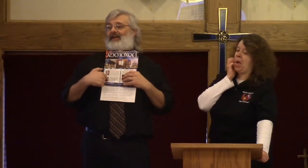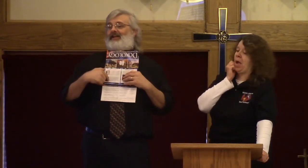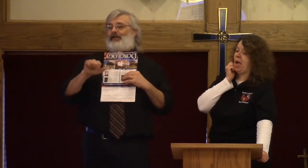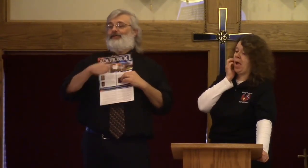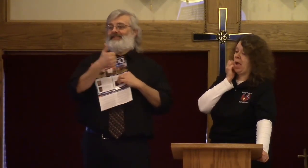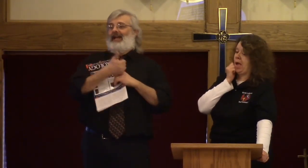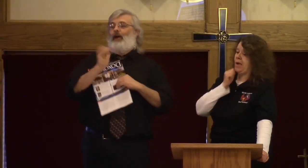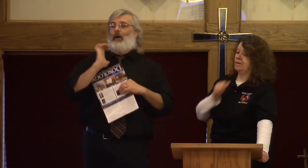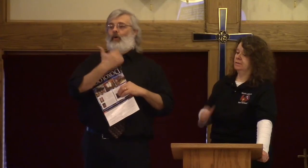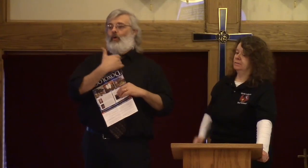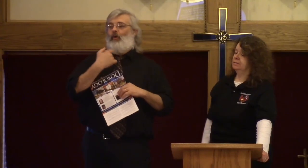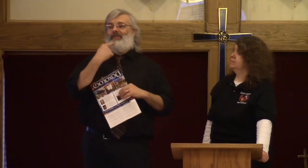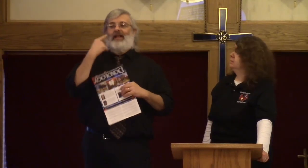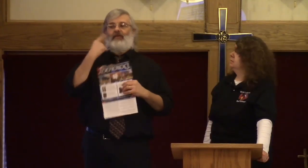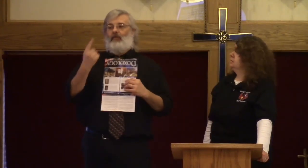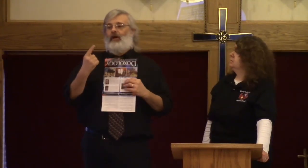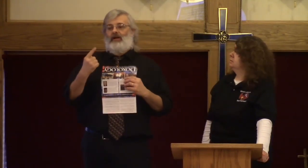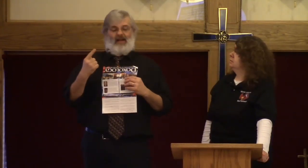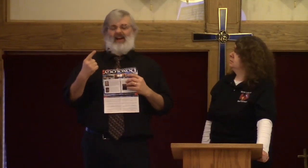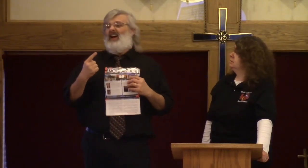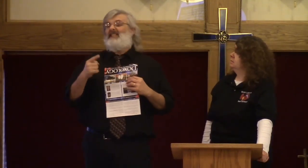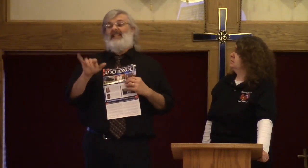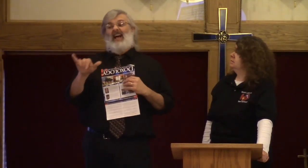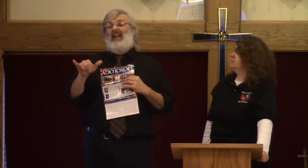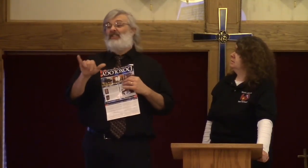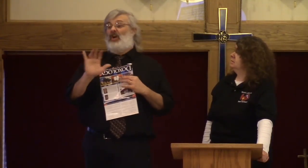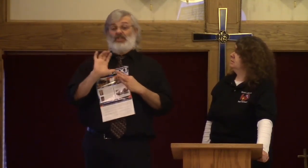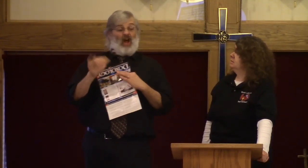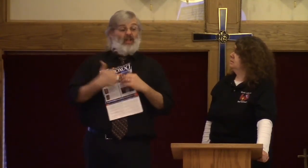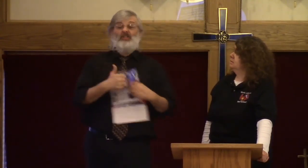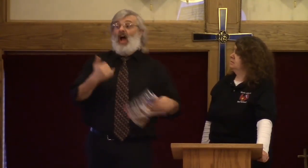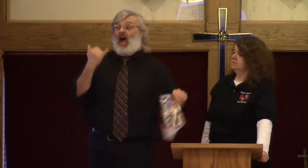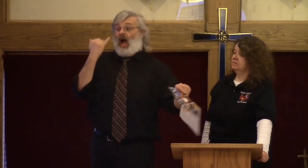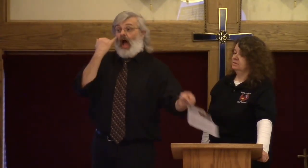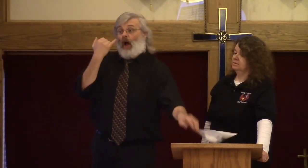to set up our own one, yeah. Yeah, that's our challenge. I would